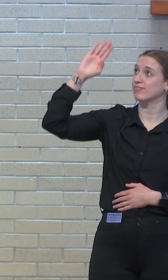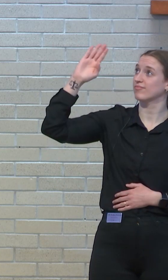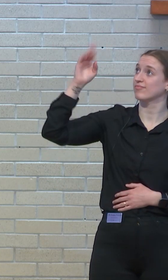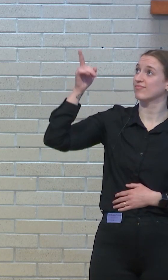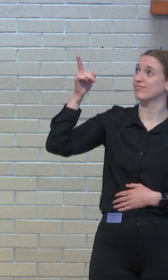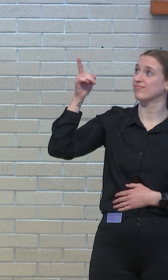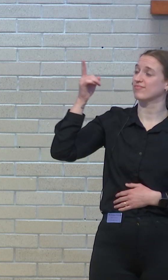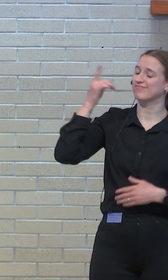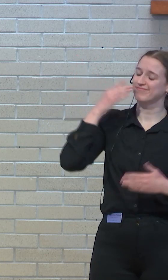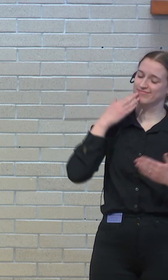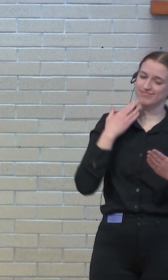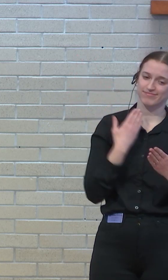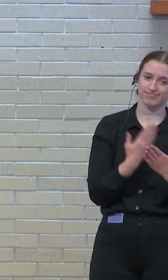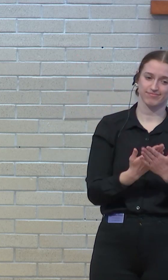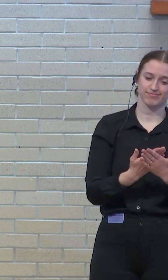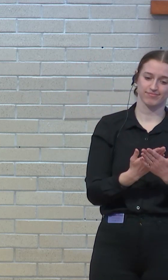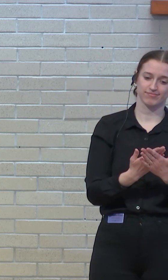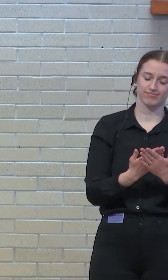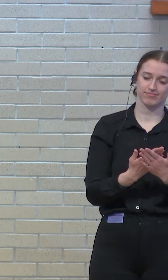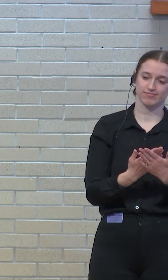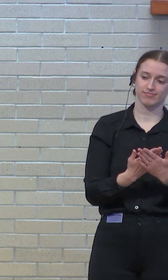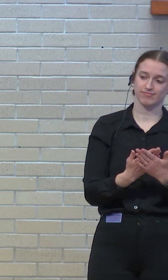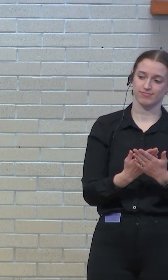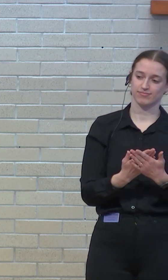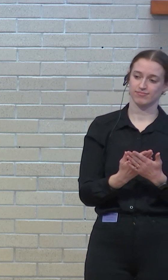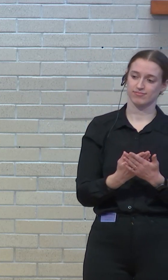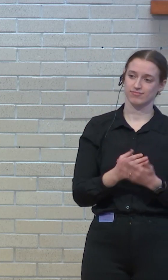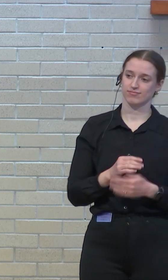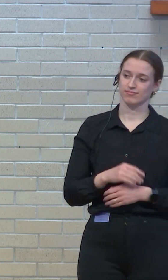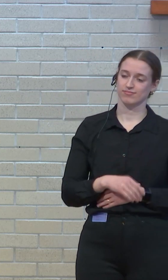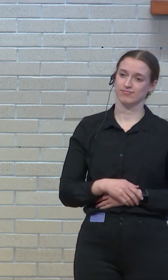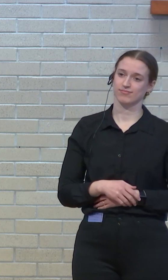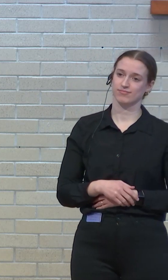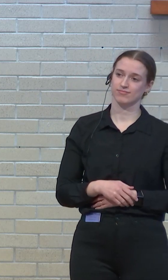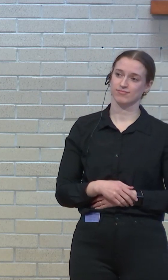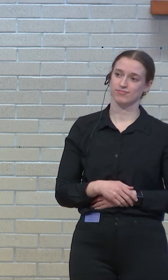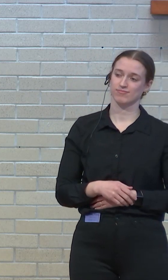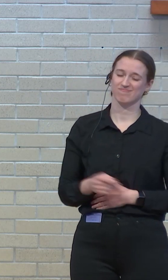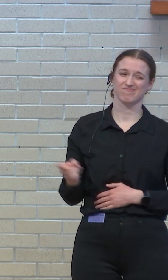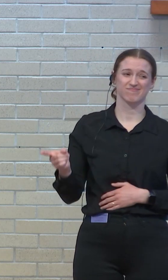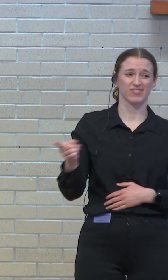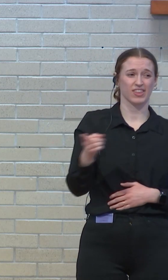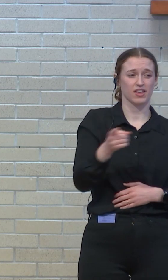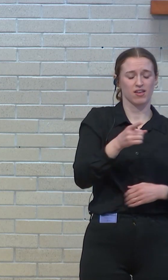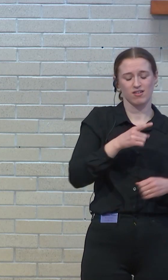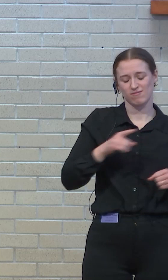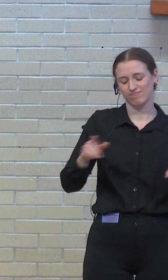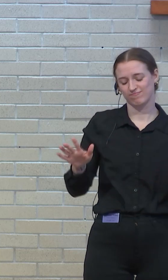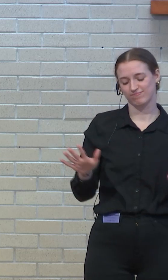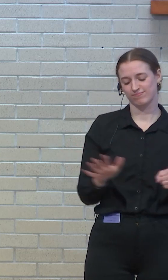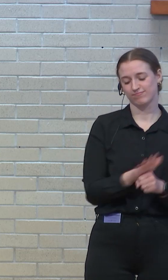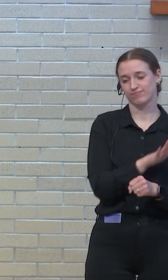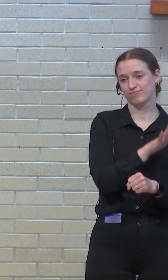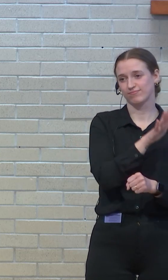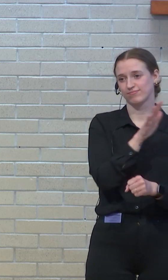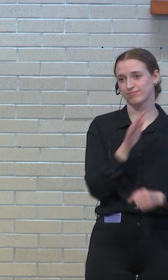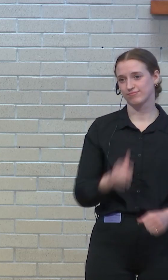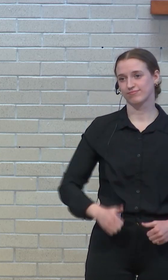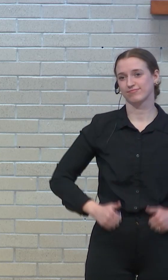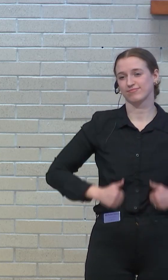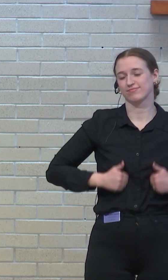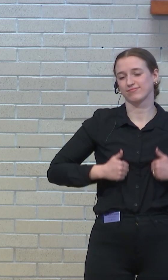God is good. May your whole life